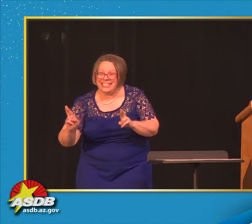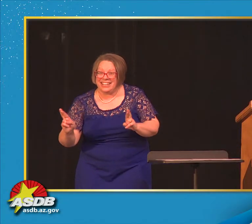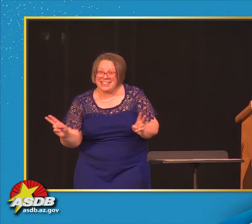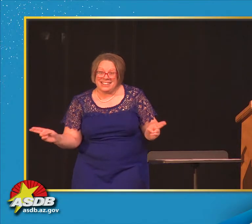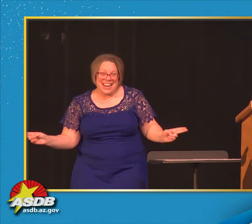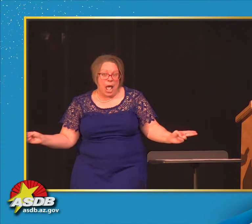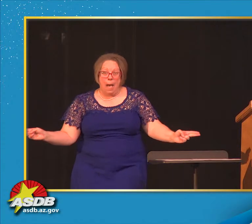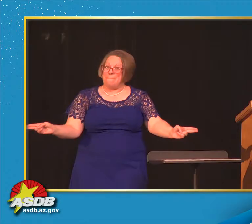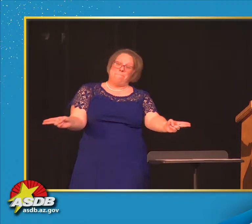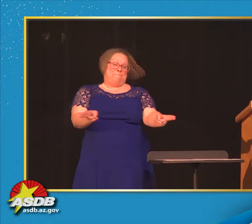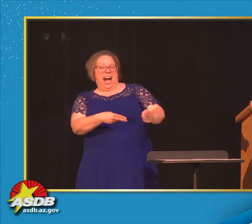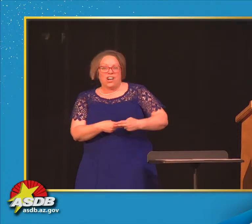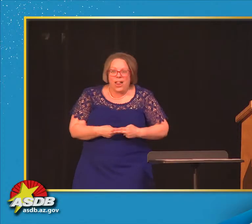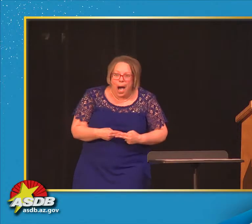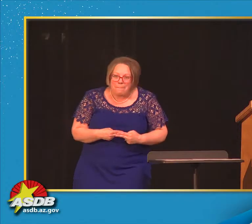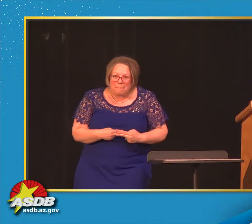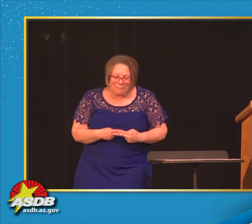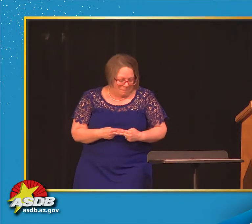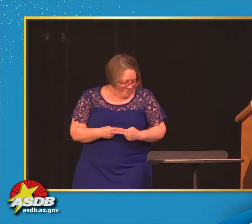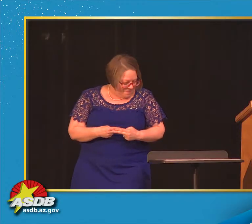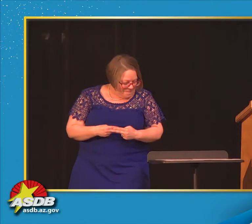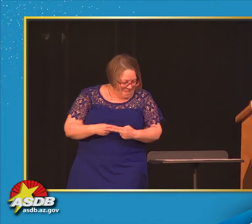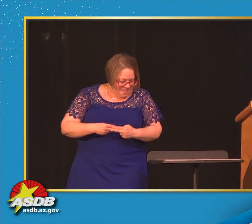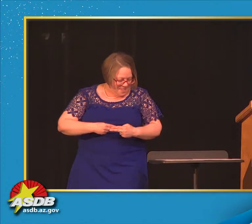Get ready. Buckle up.